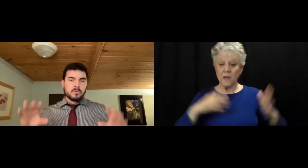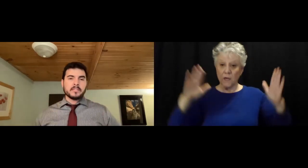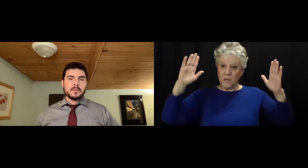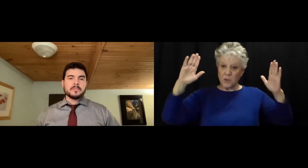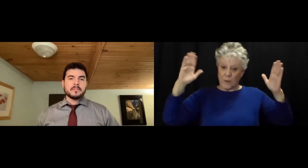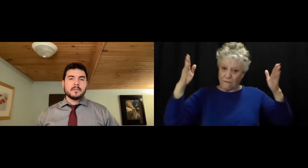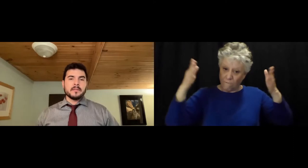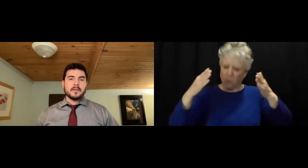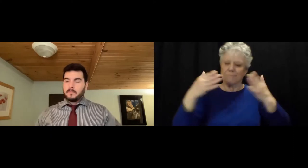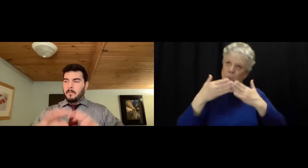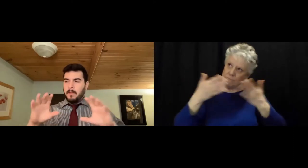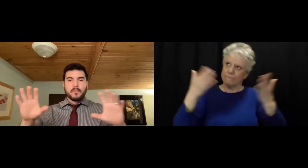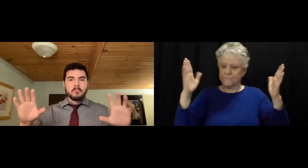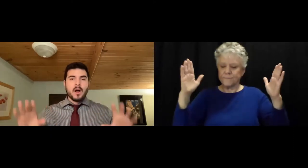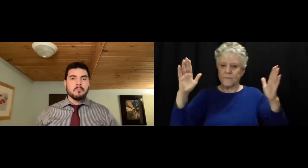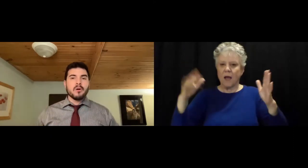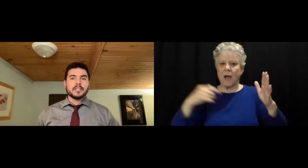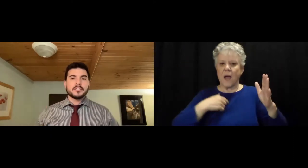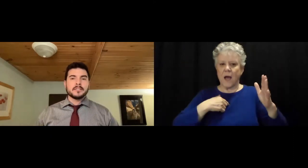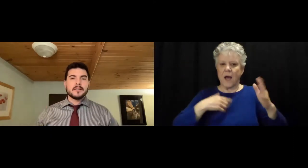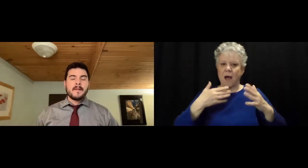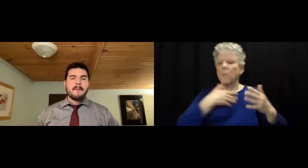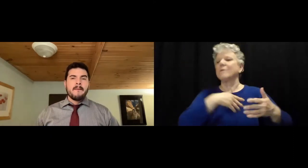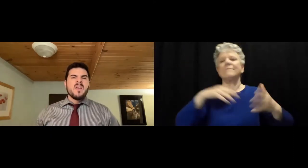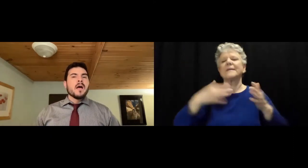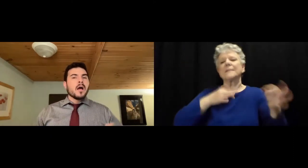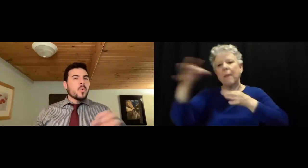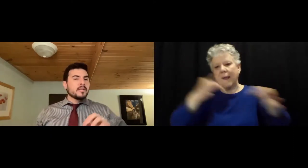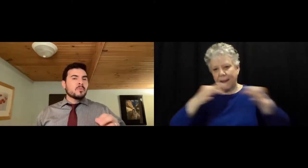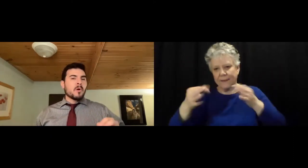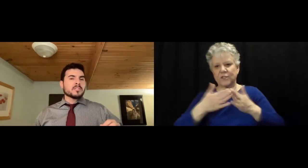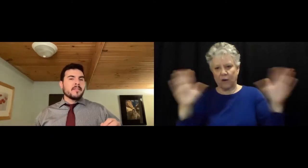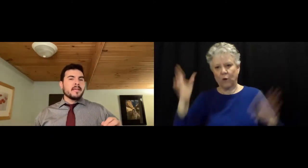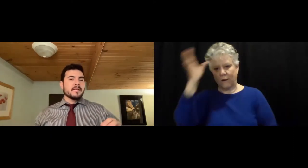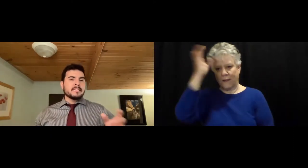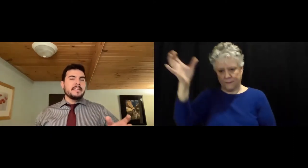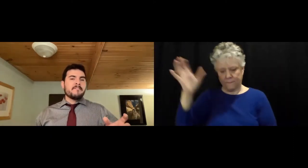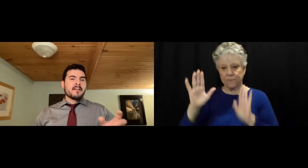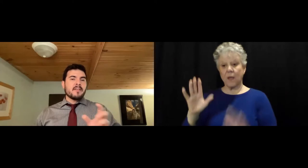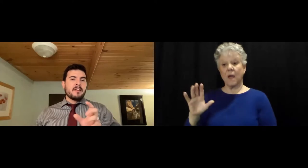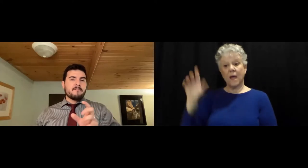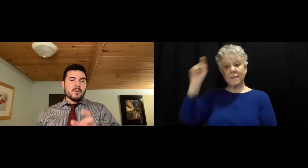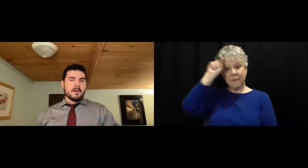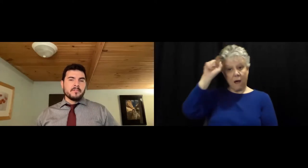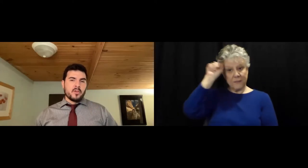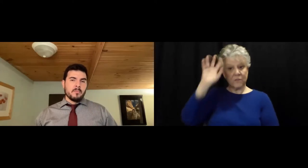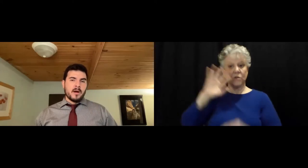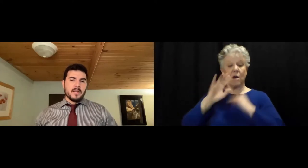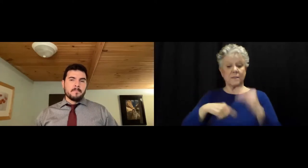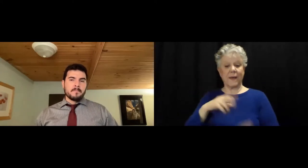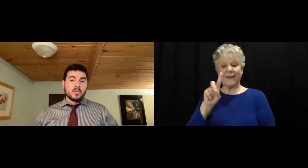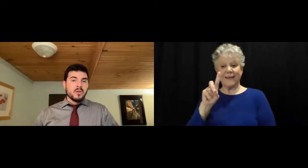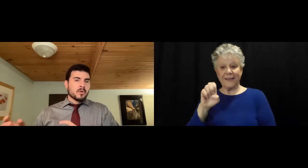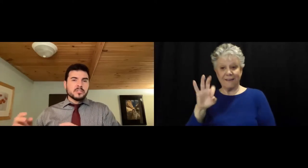in broad terms, I'll paint with a broad brush. Aquinas remarks on the defects and infirmities of the human